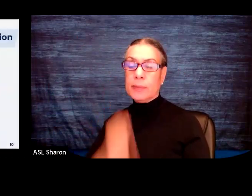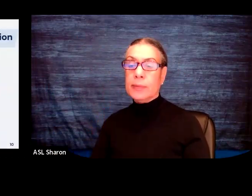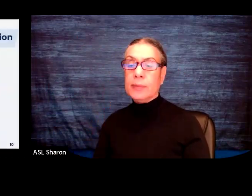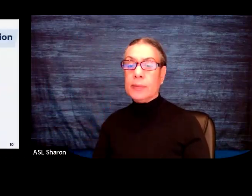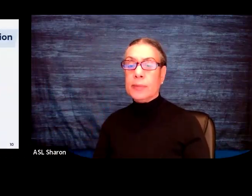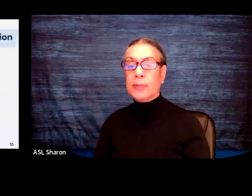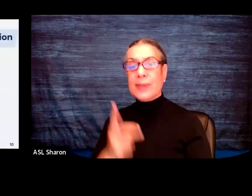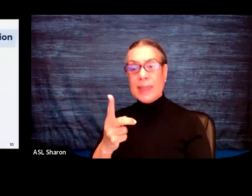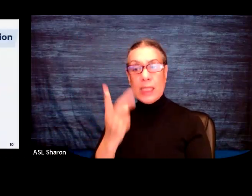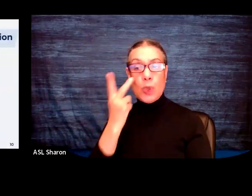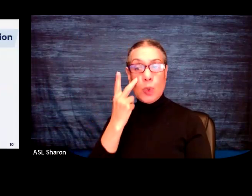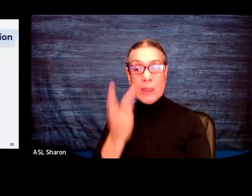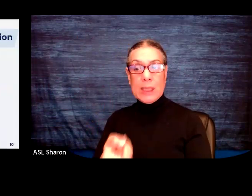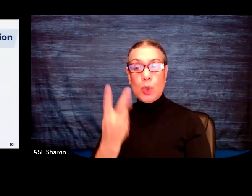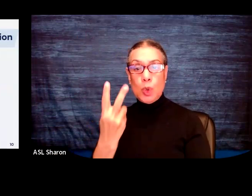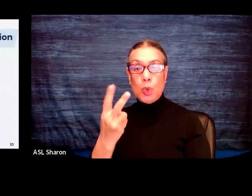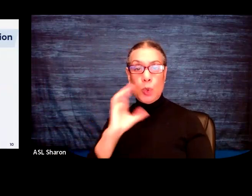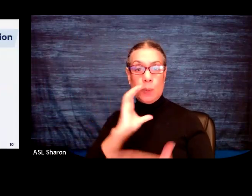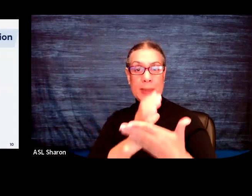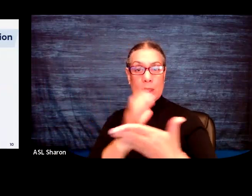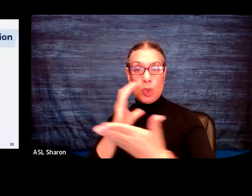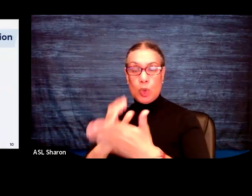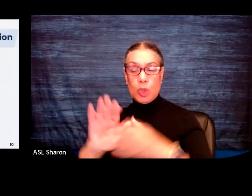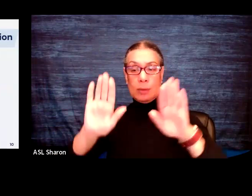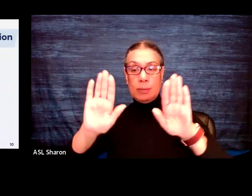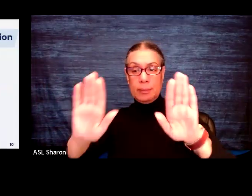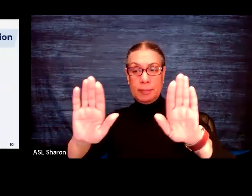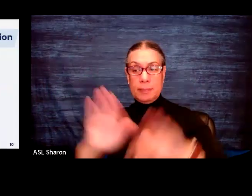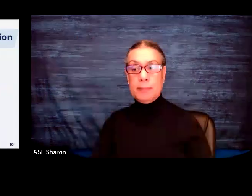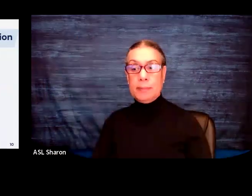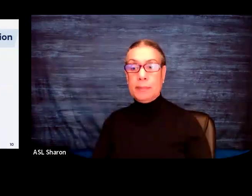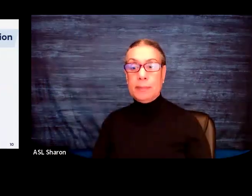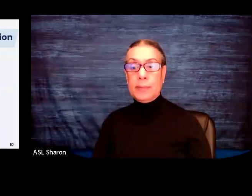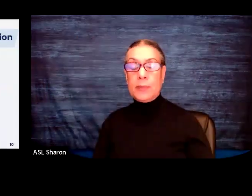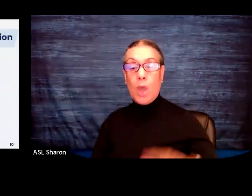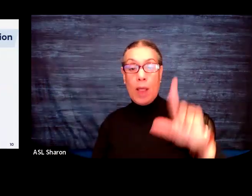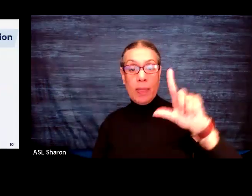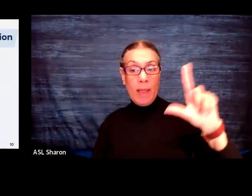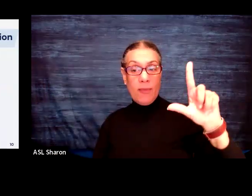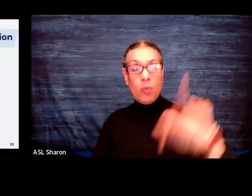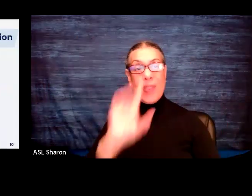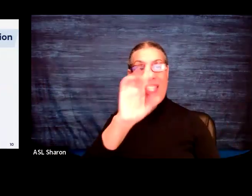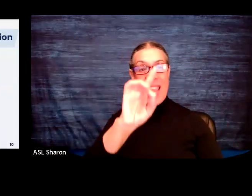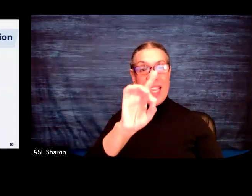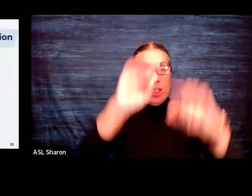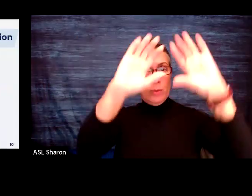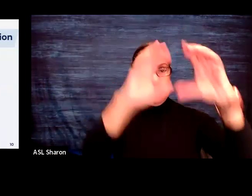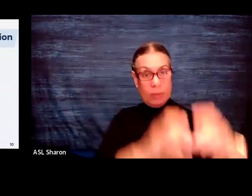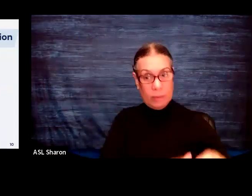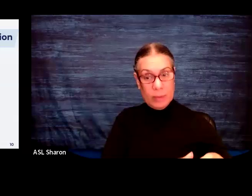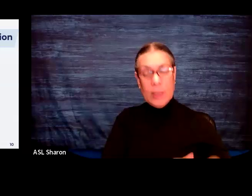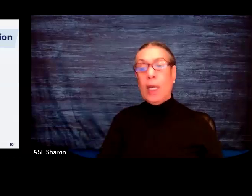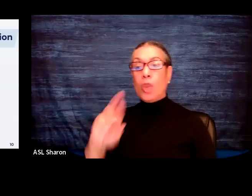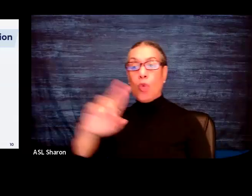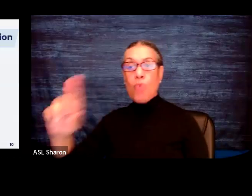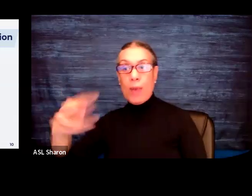And then this slide shows 2 visual representations of the tier map. The map on the left using 8 tiers, and the map on the right